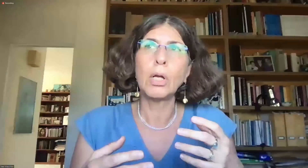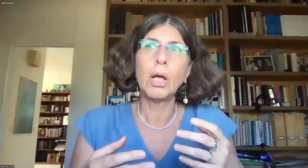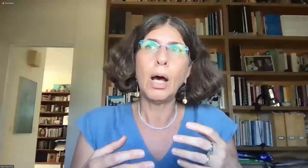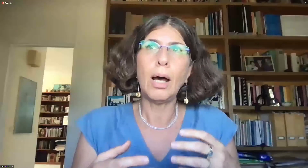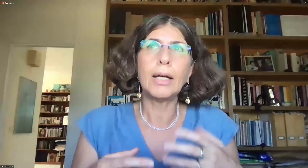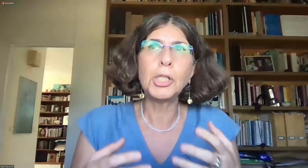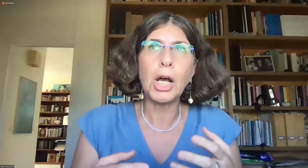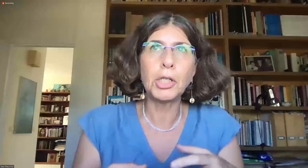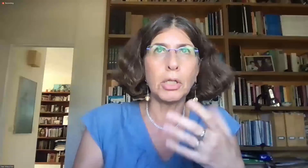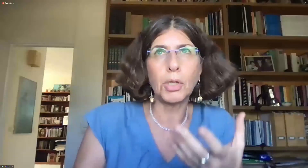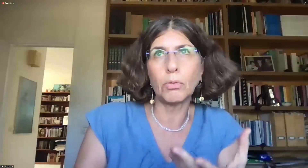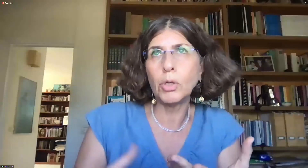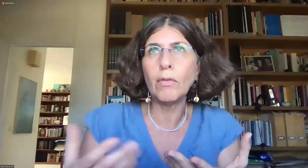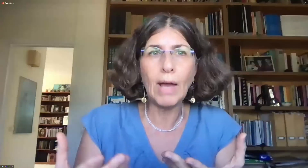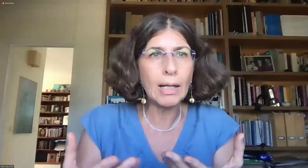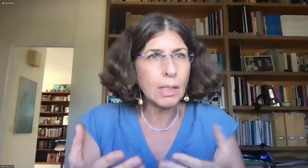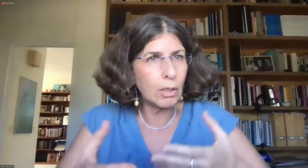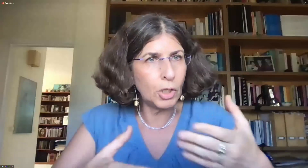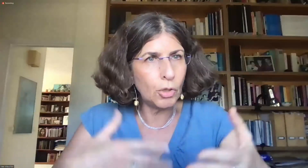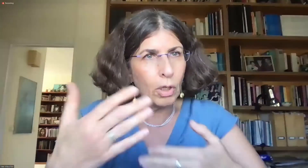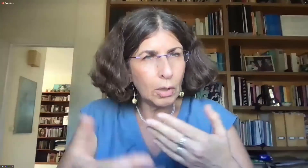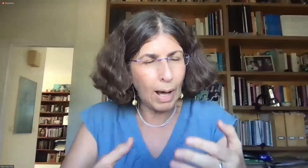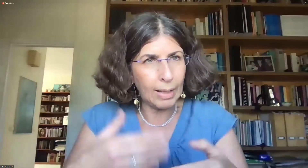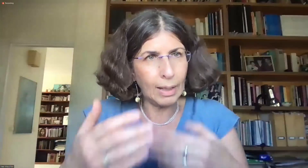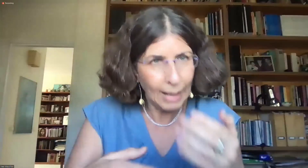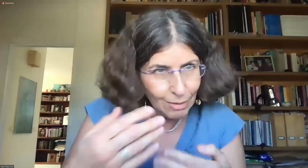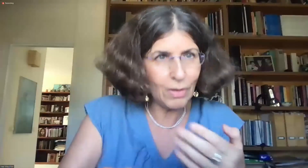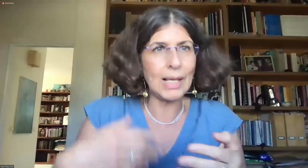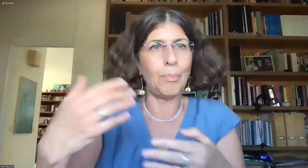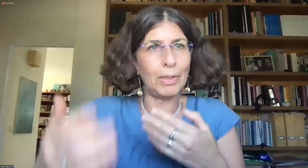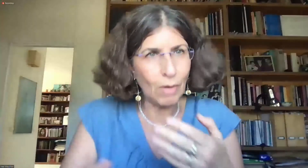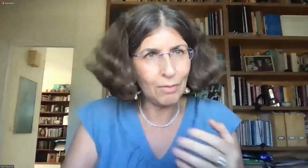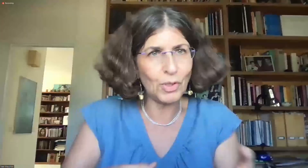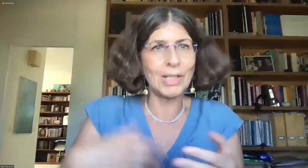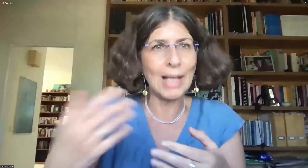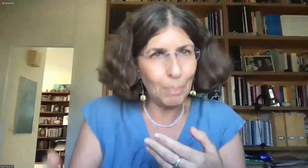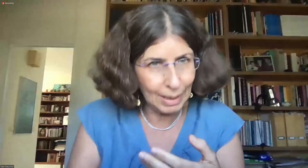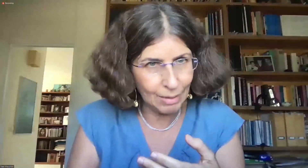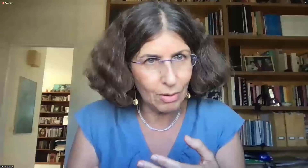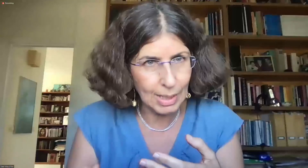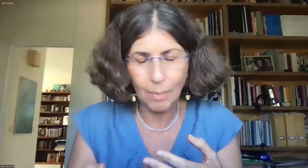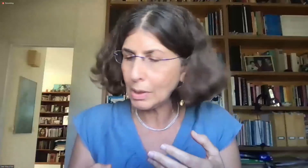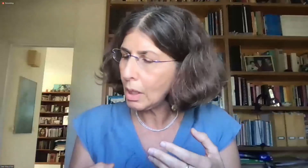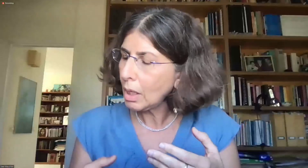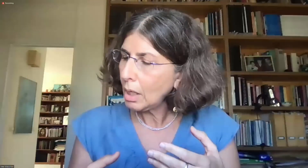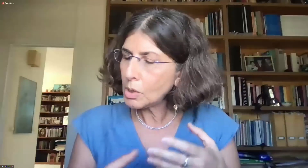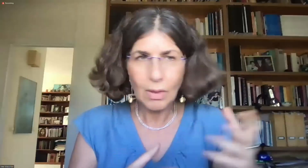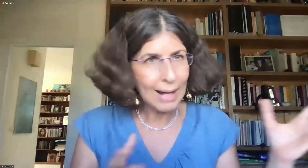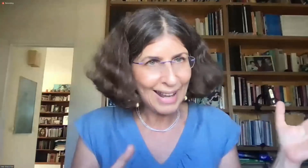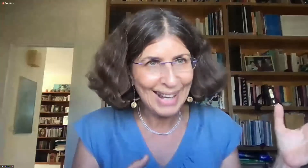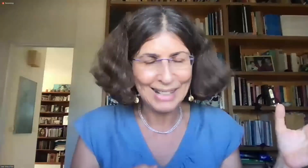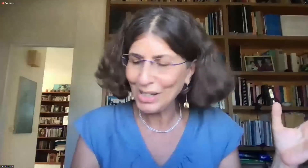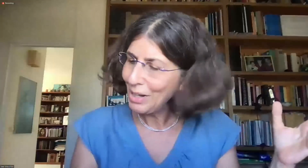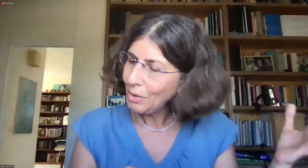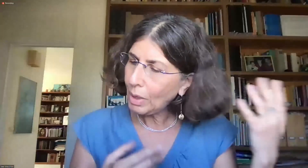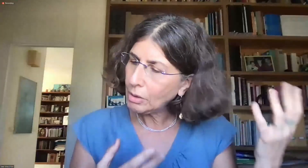about a conjunction. So two events conjoined by, and later this happened, right? First this happened, later this happened. So that